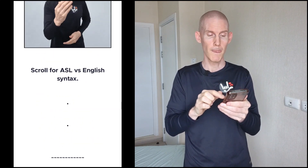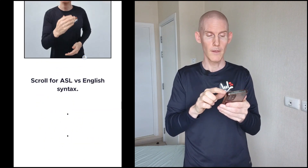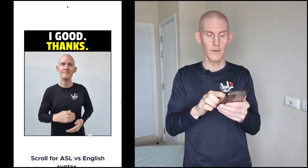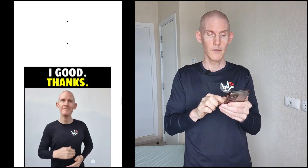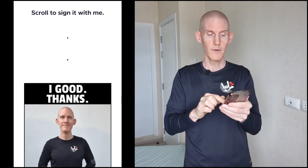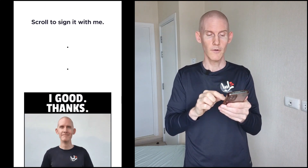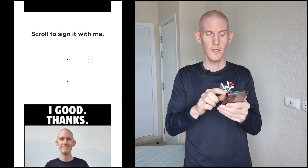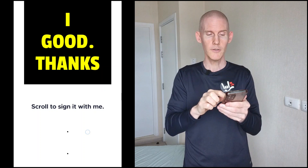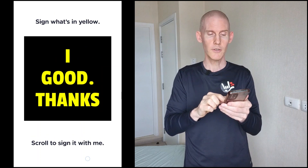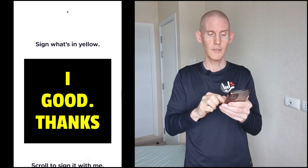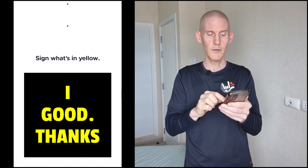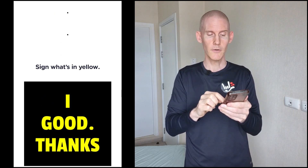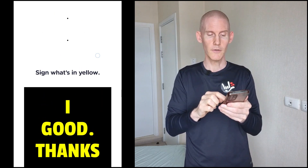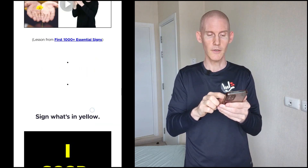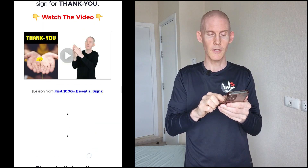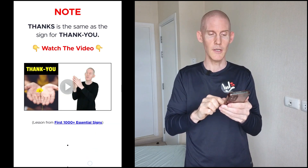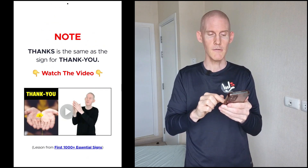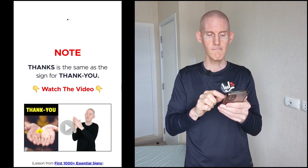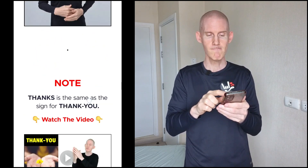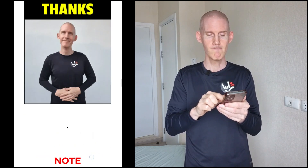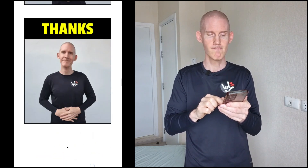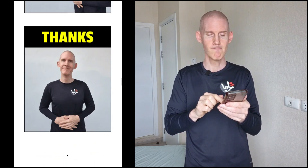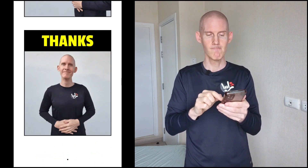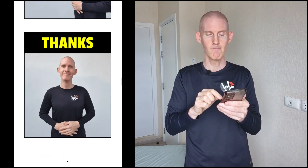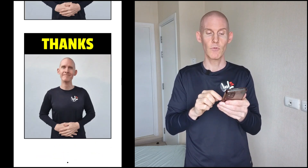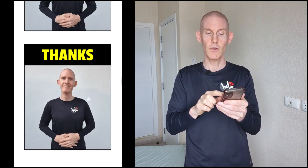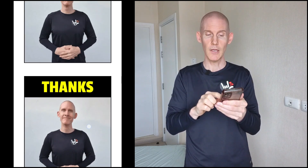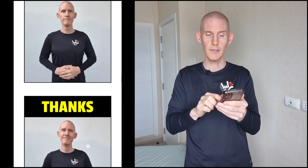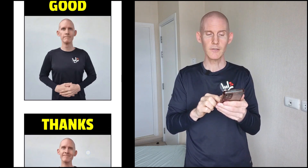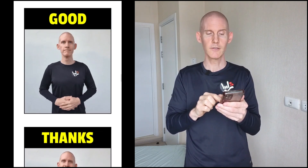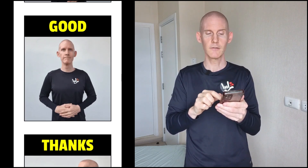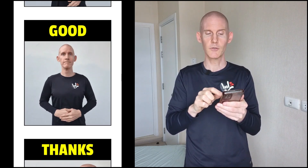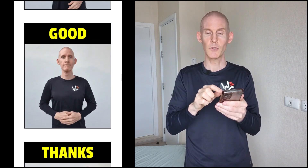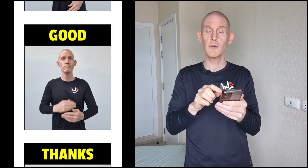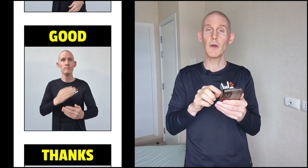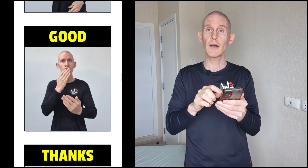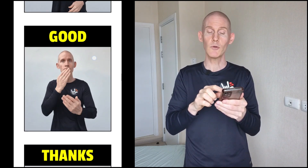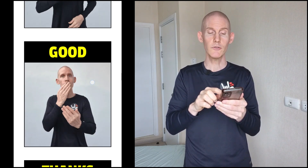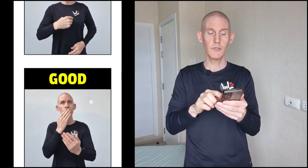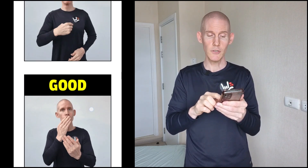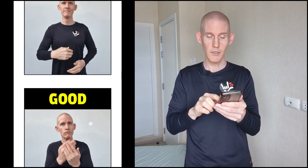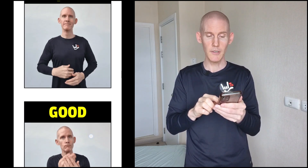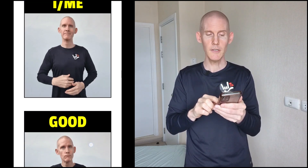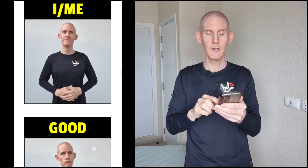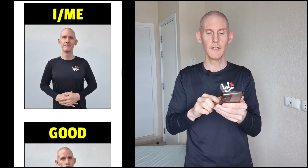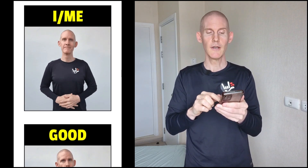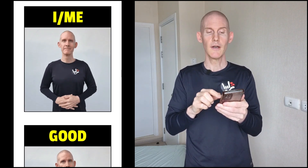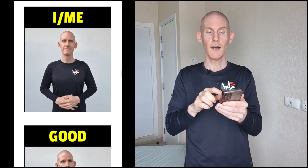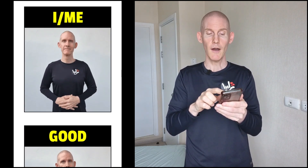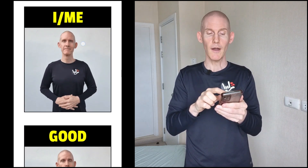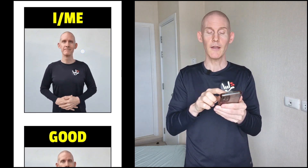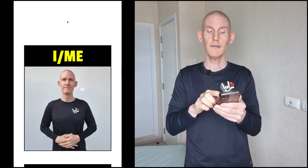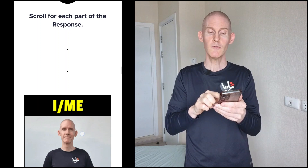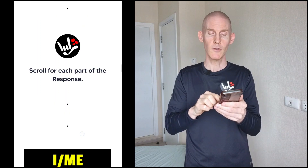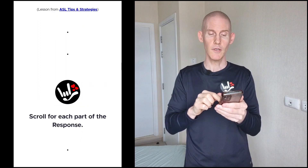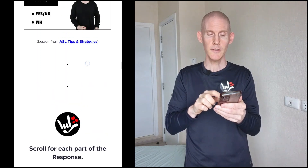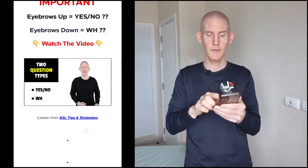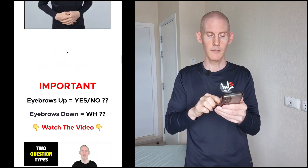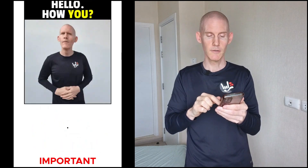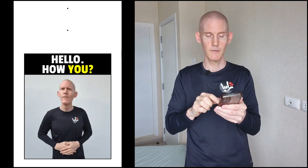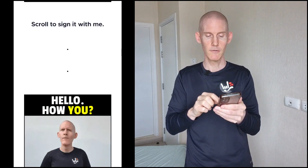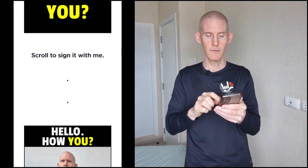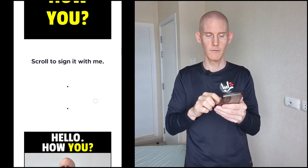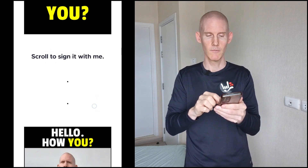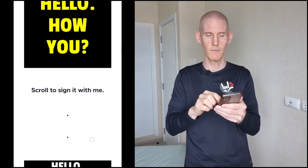review. Right? You can go, okay. Thanks, just working backwards, good, I,